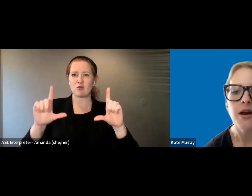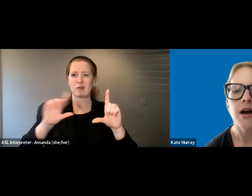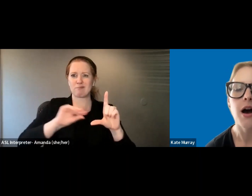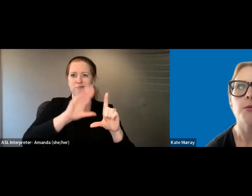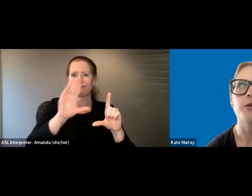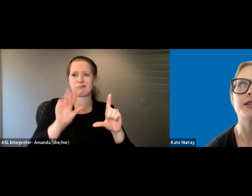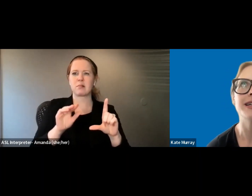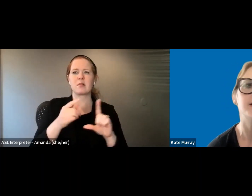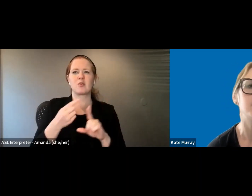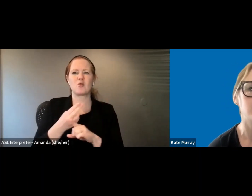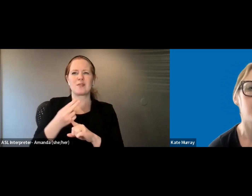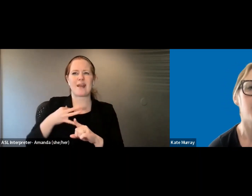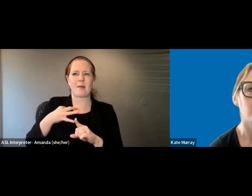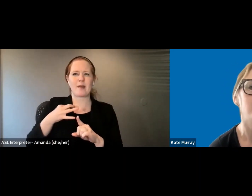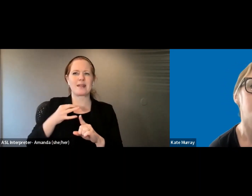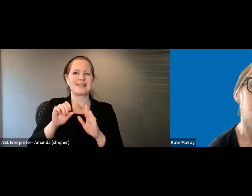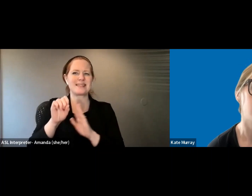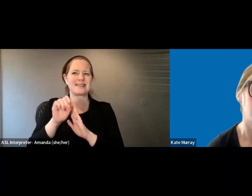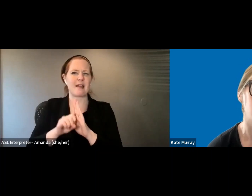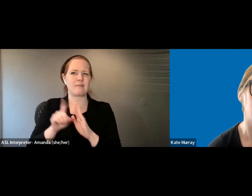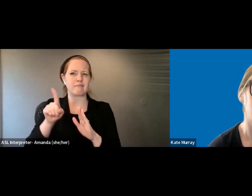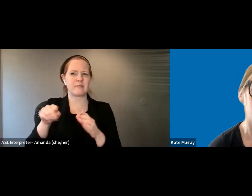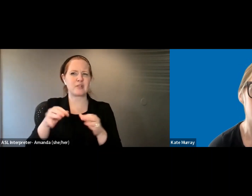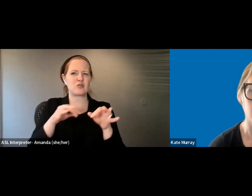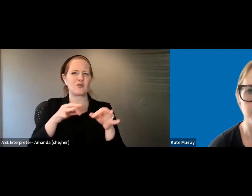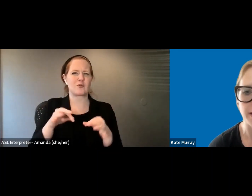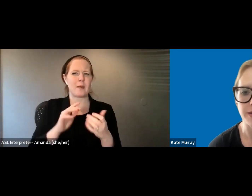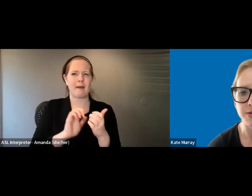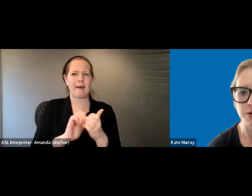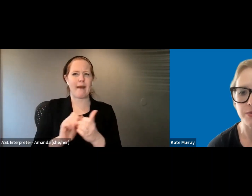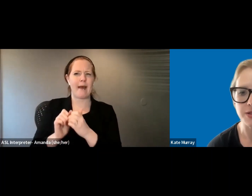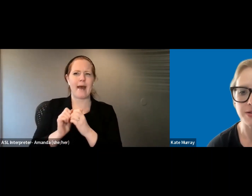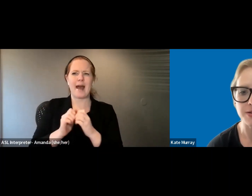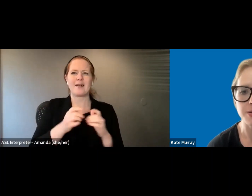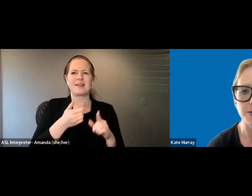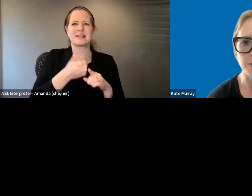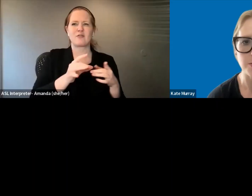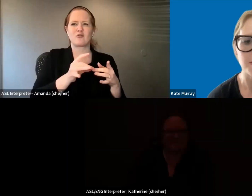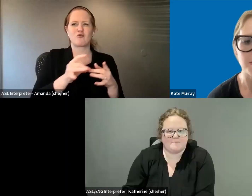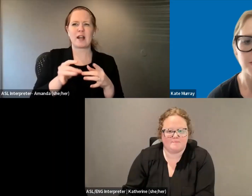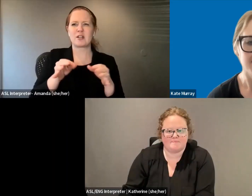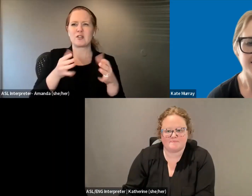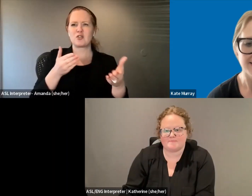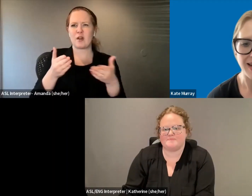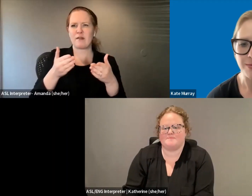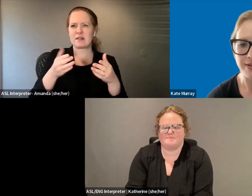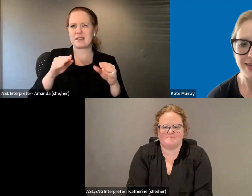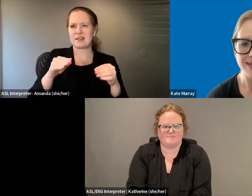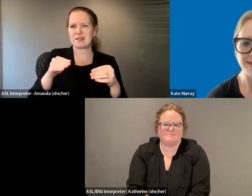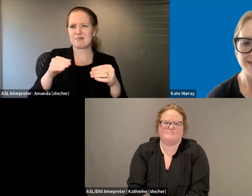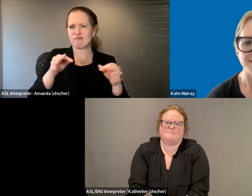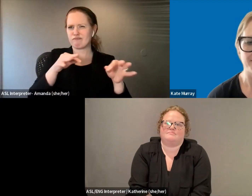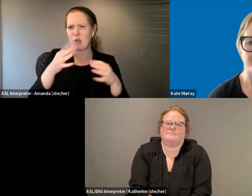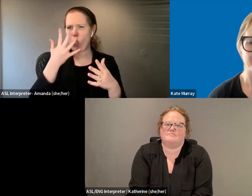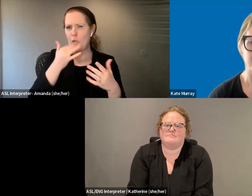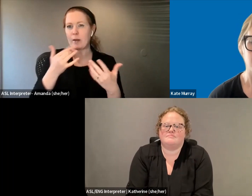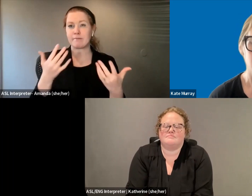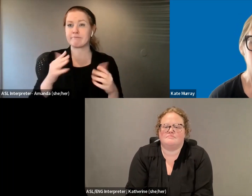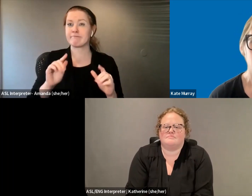application where states describe how they've structured self-directed services. So next slide,